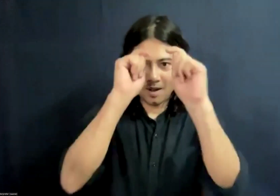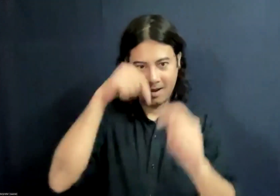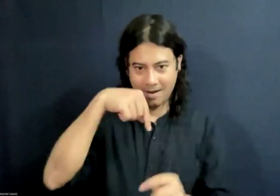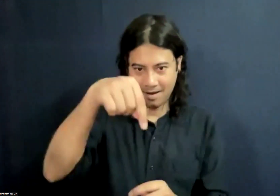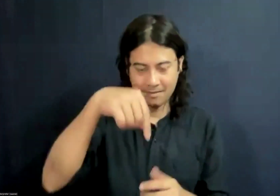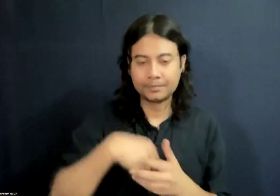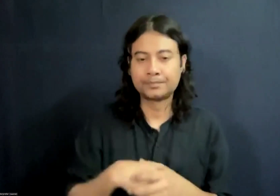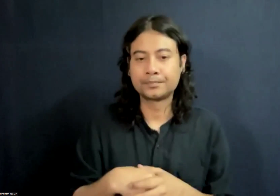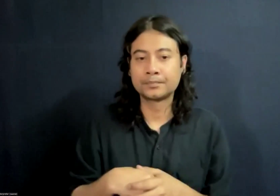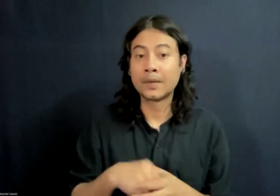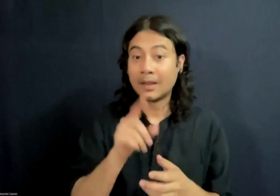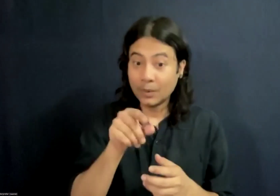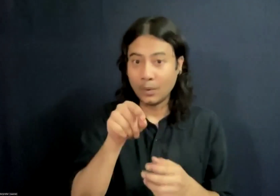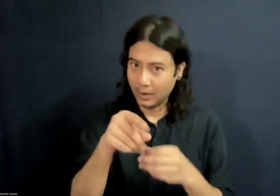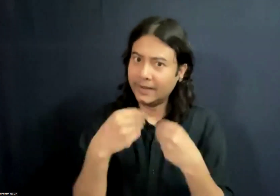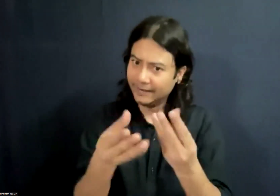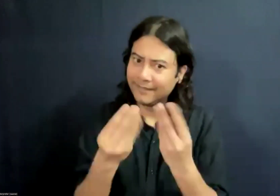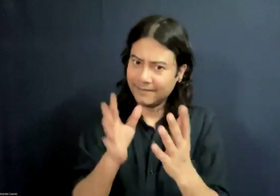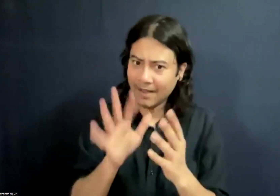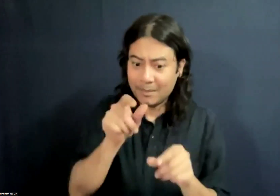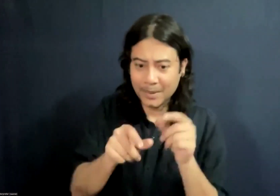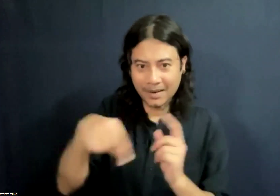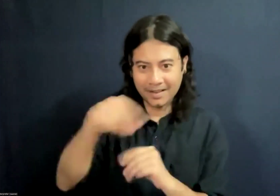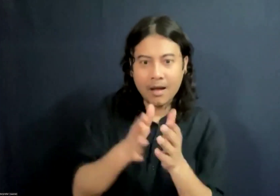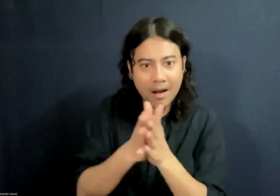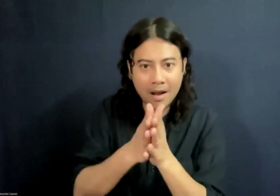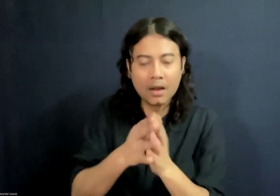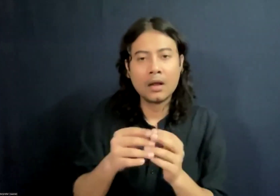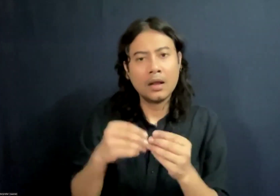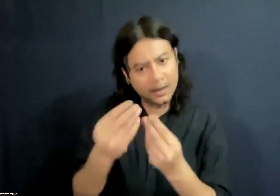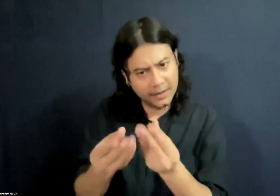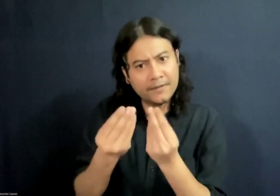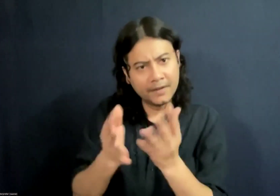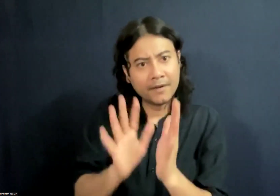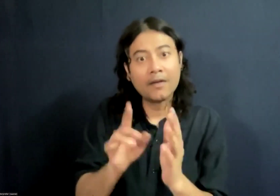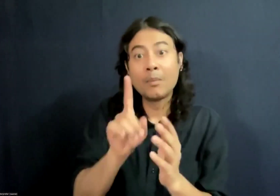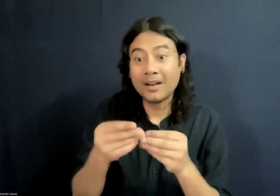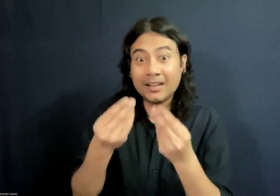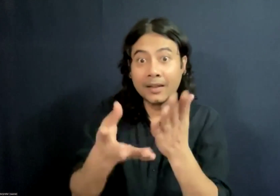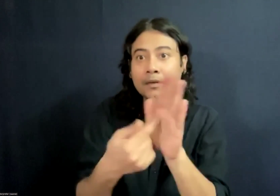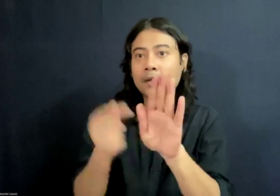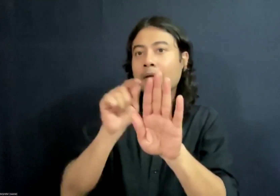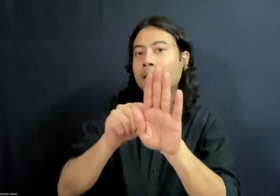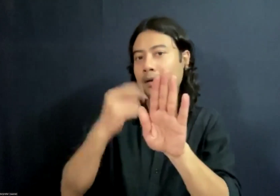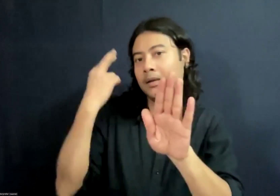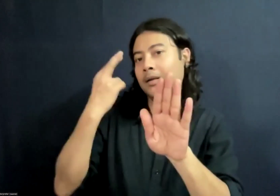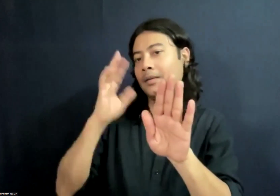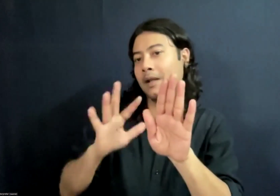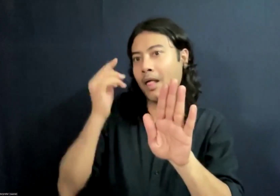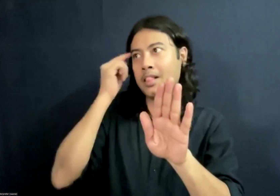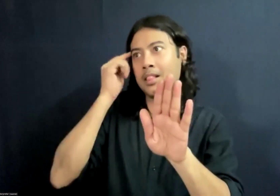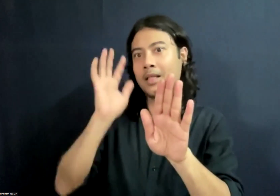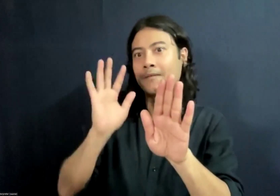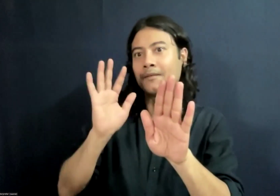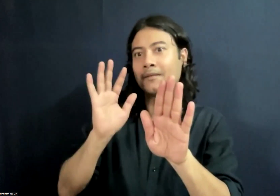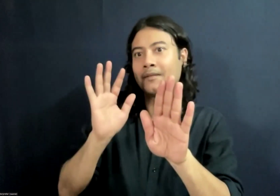politician who, because he wants to win the election, so he will try and distribute money or TV set or,